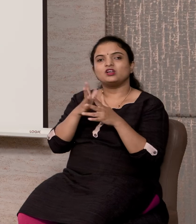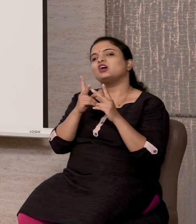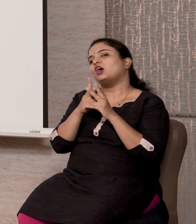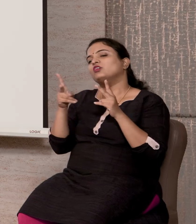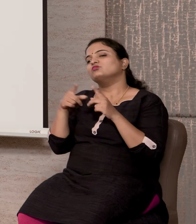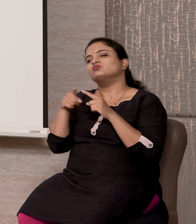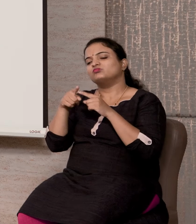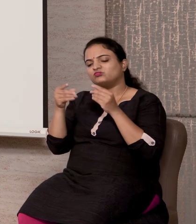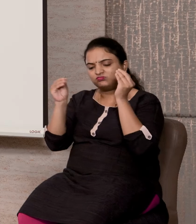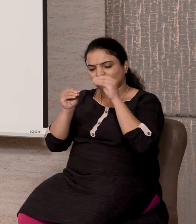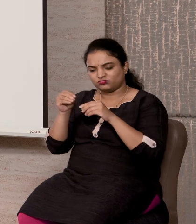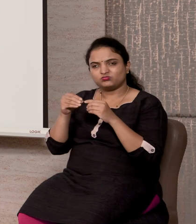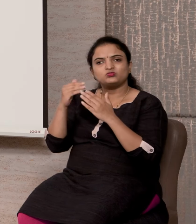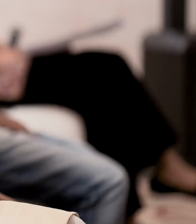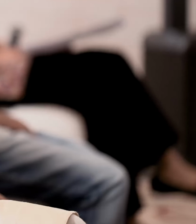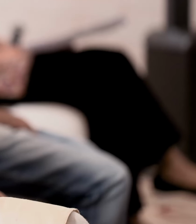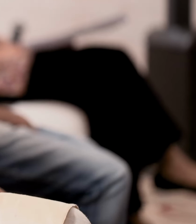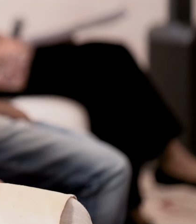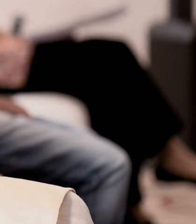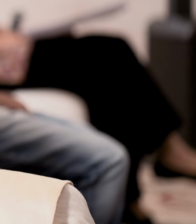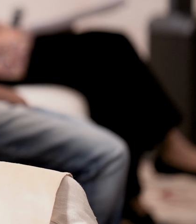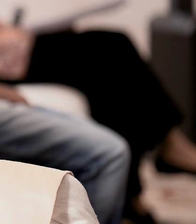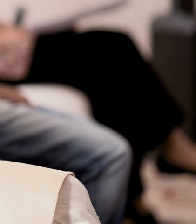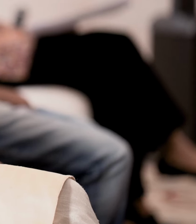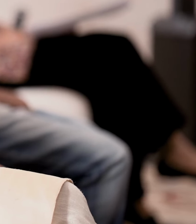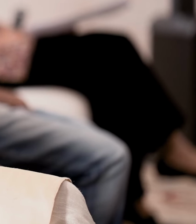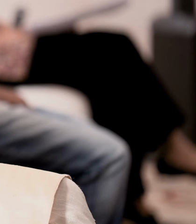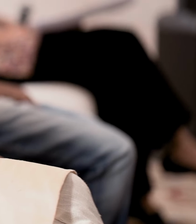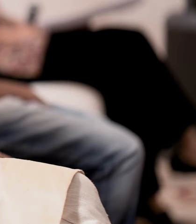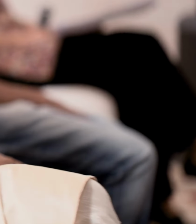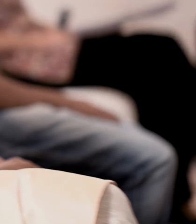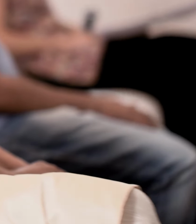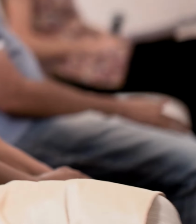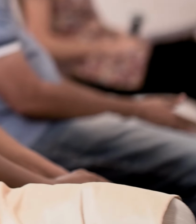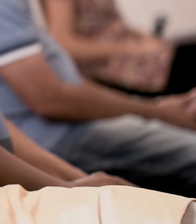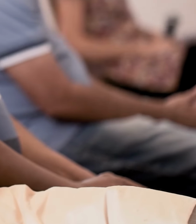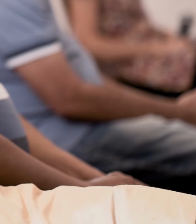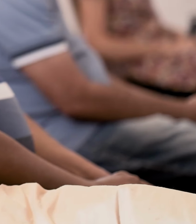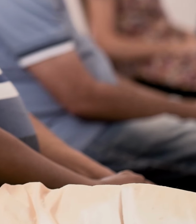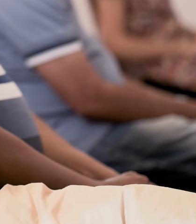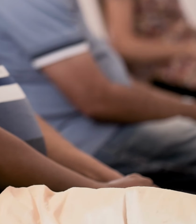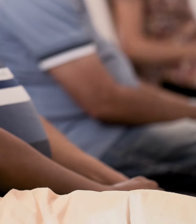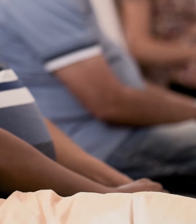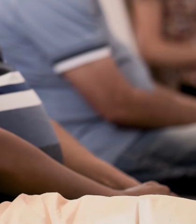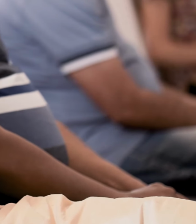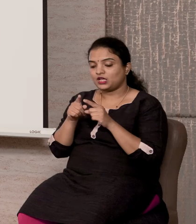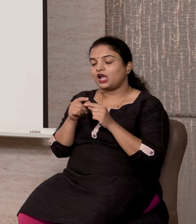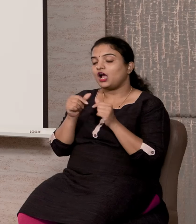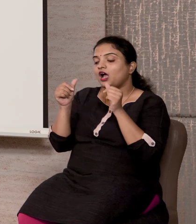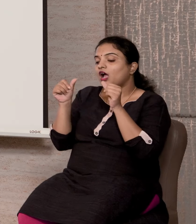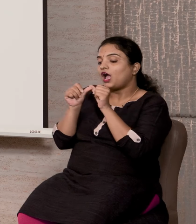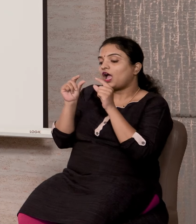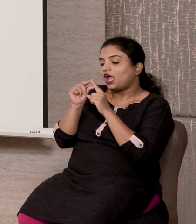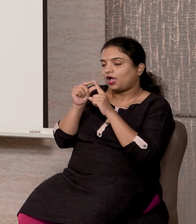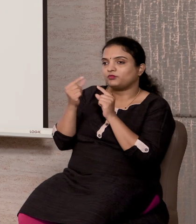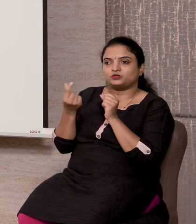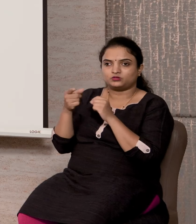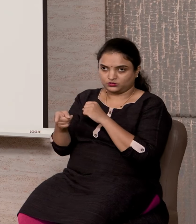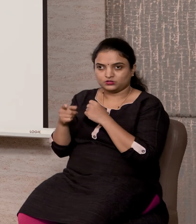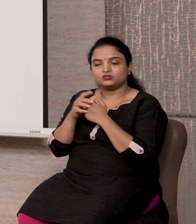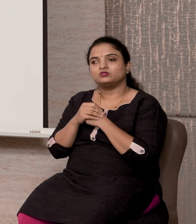on. Basically, students are aided to create mobile applications. So in this particular course, we